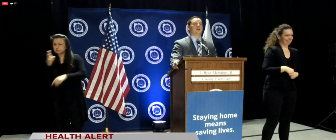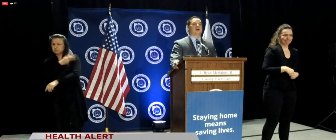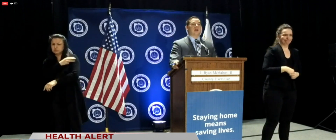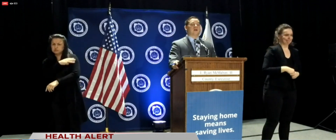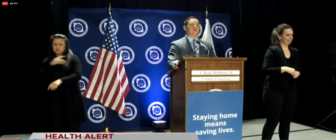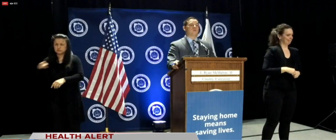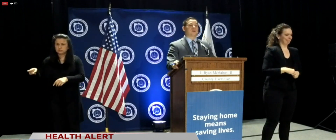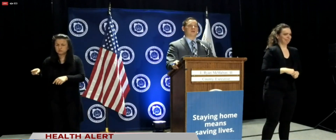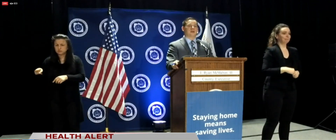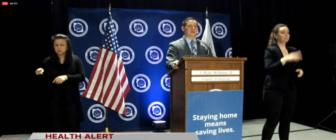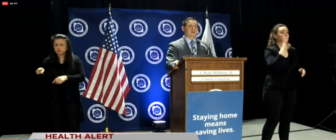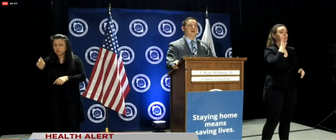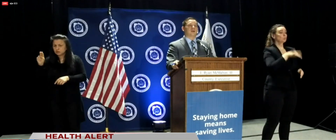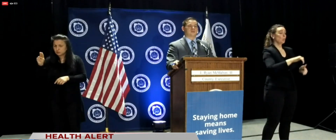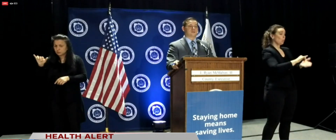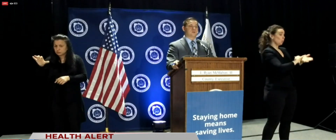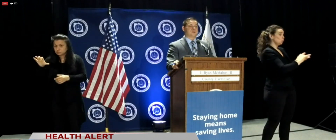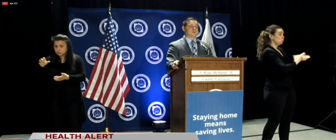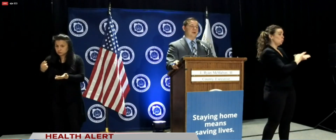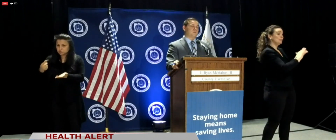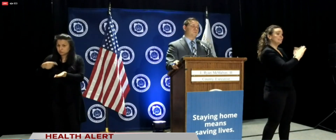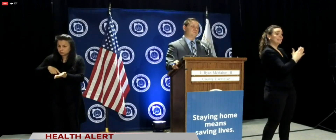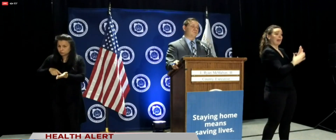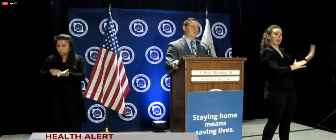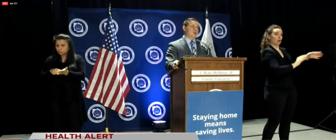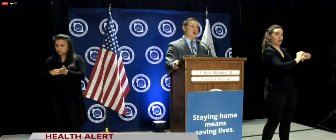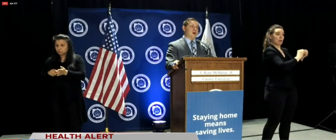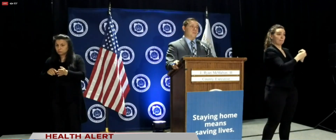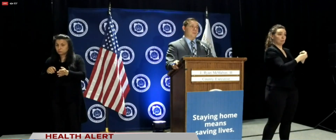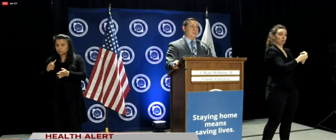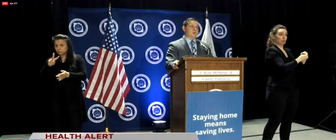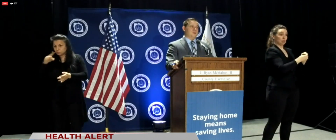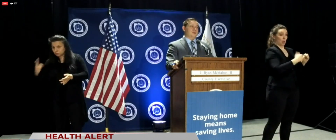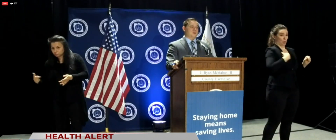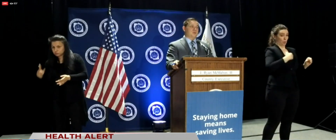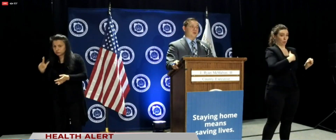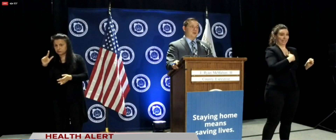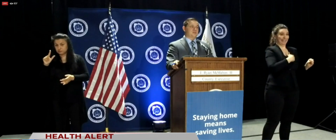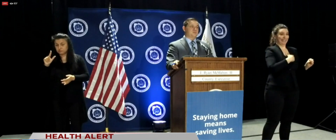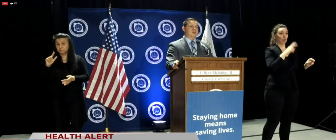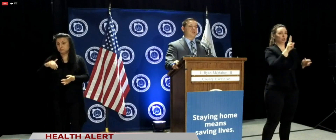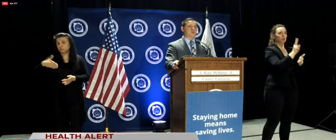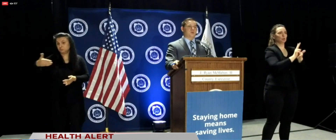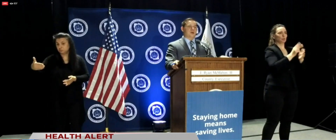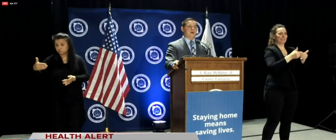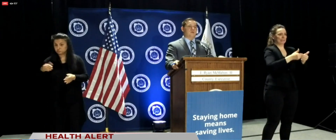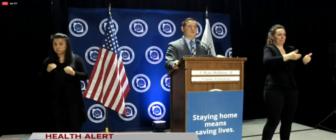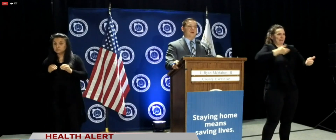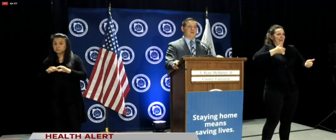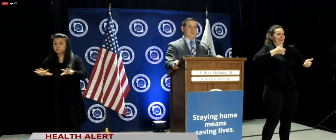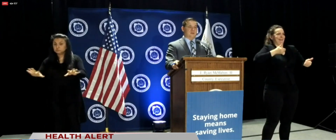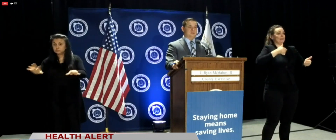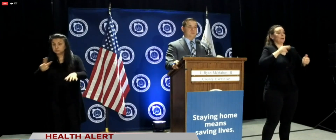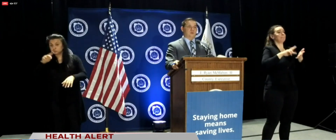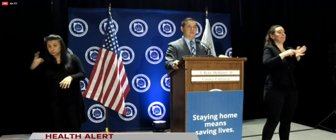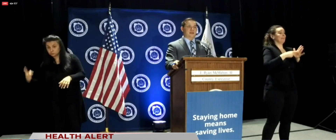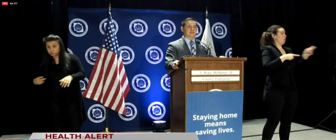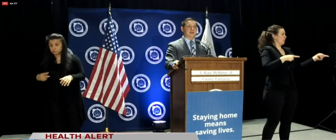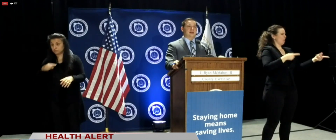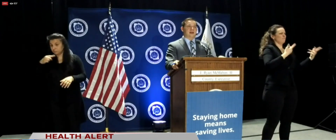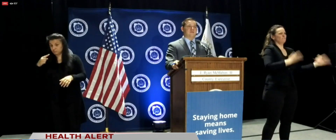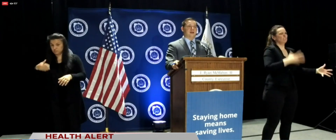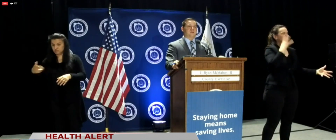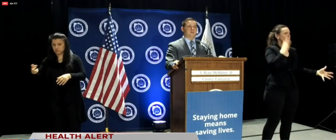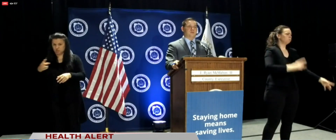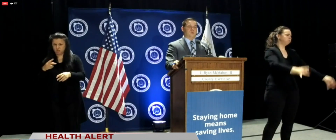we're going to get hit hardest in 2 weeks from now. The other theory is because we were out in front of this, we were testing